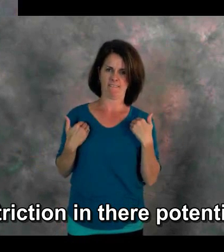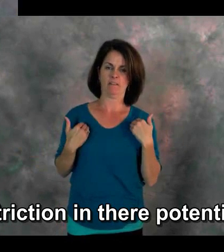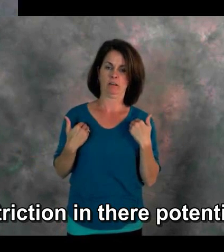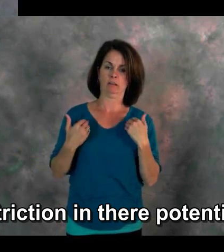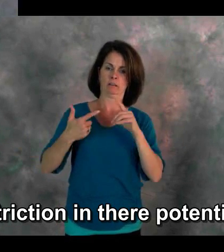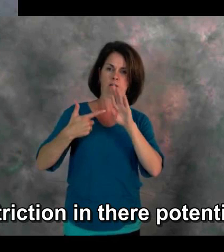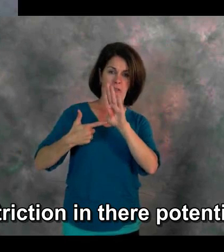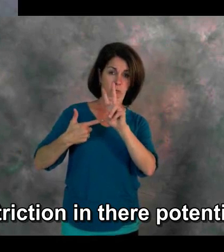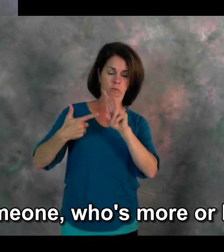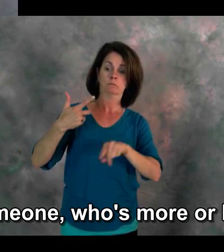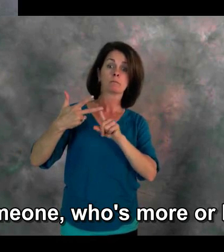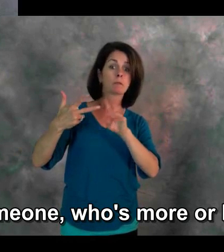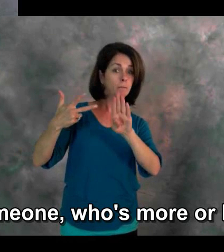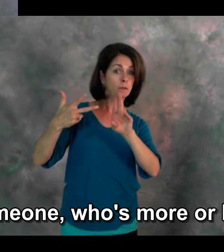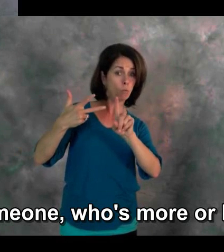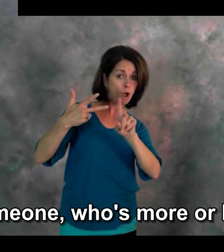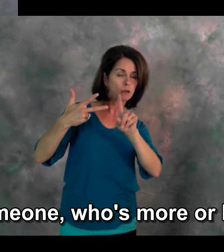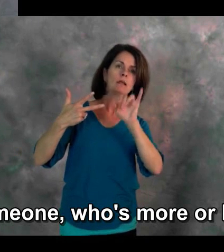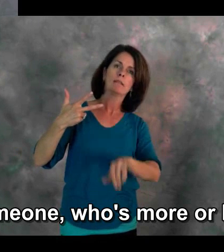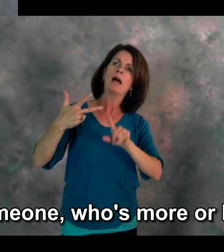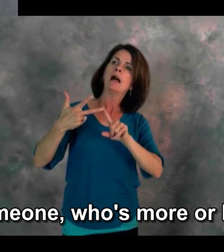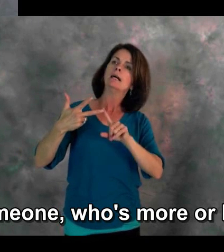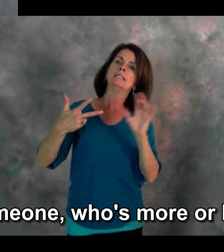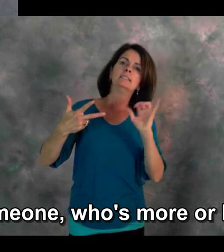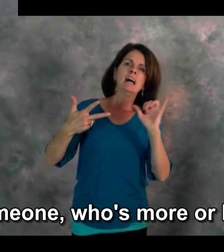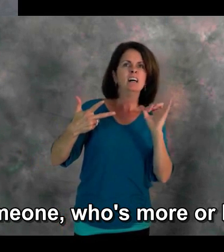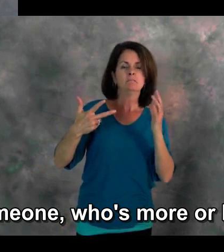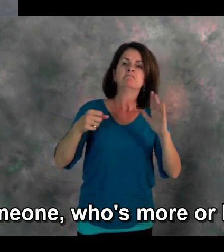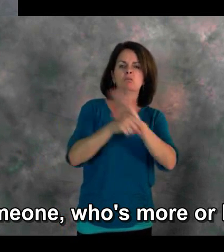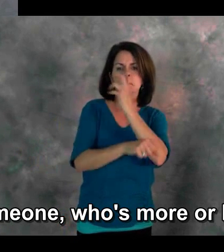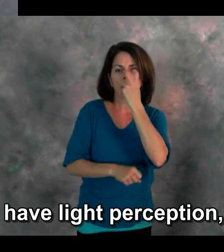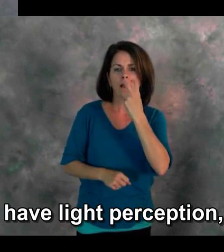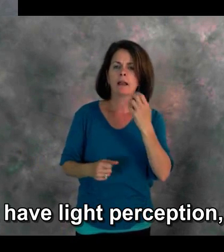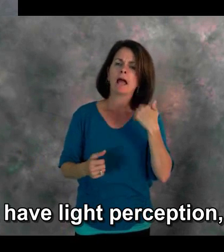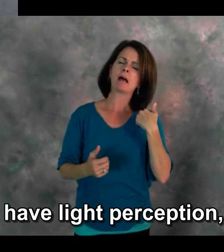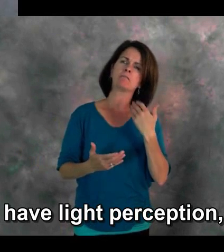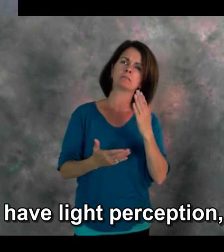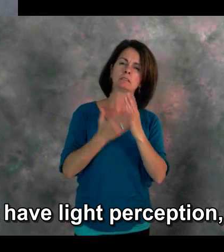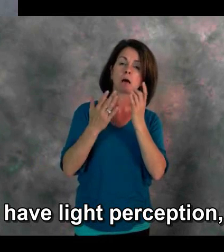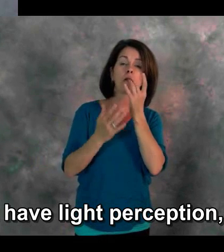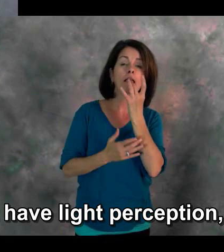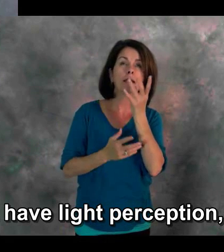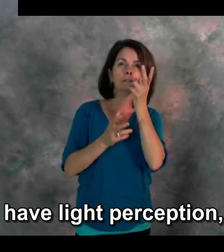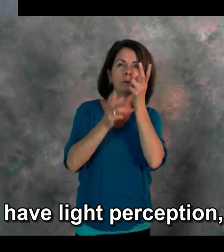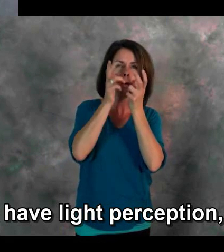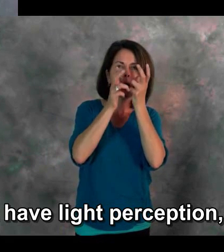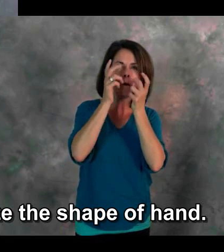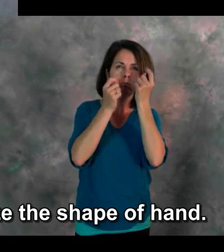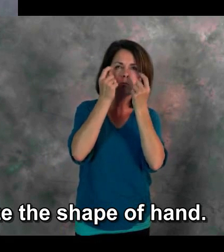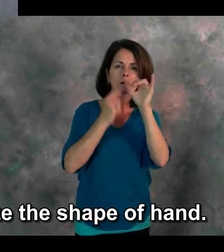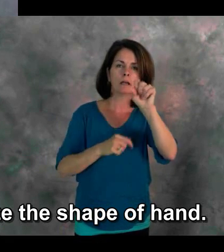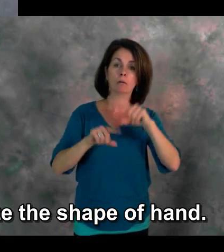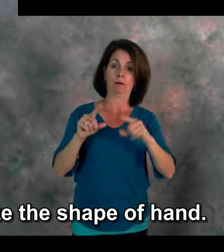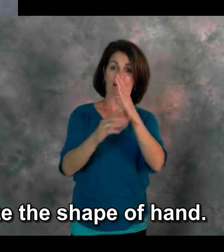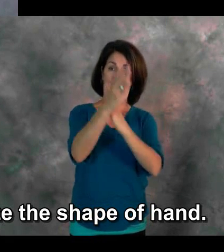and potentially. And then a B1 athlete is going to be someone who's more or less totally blind. They might have light perception,